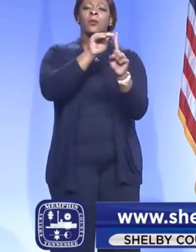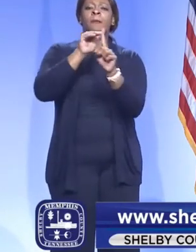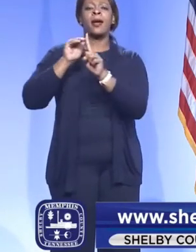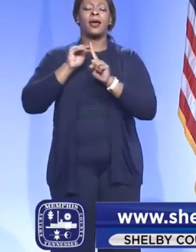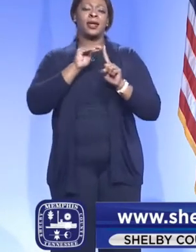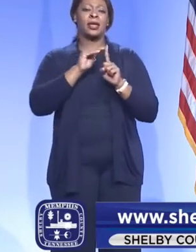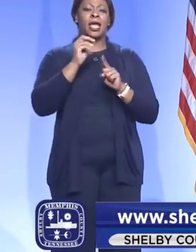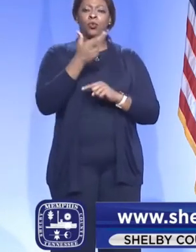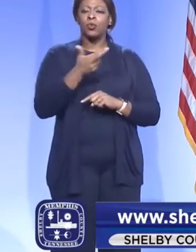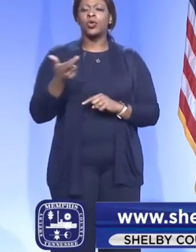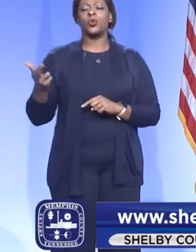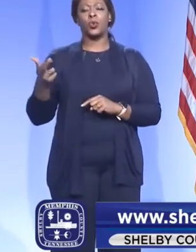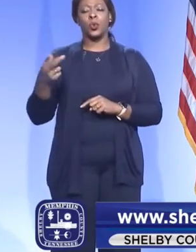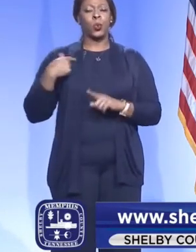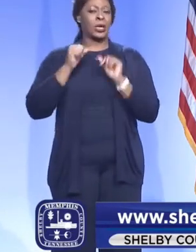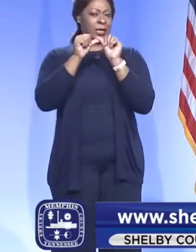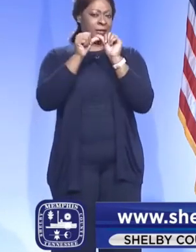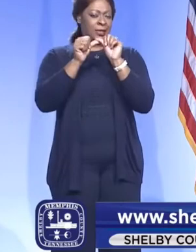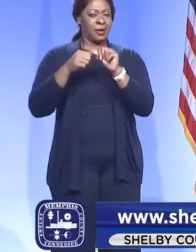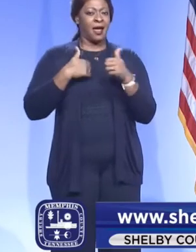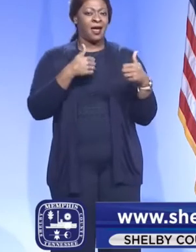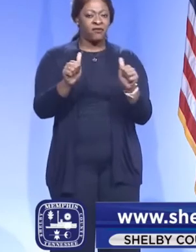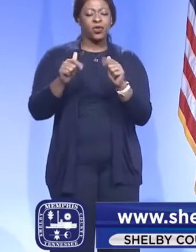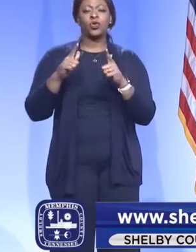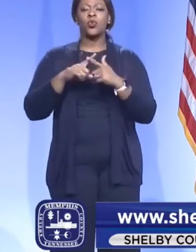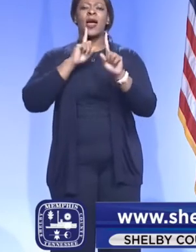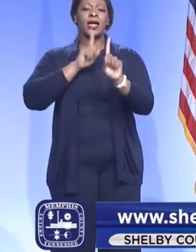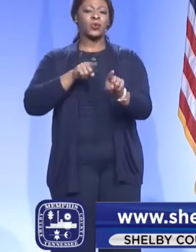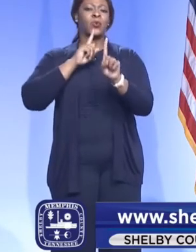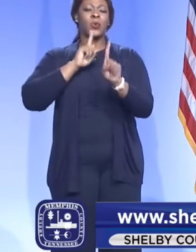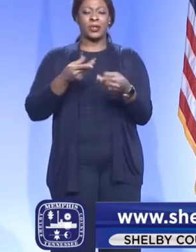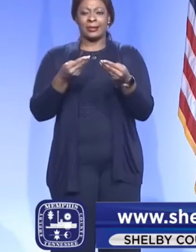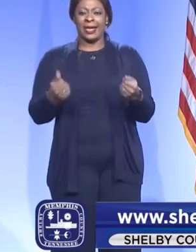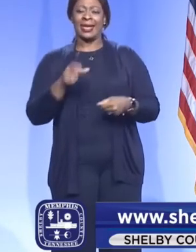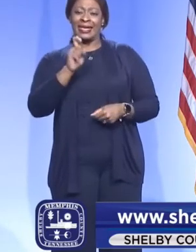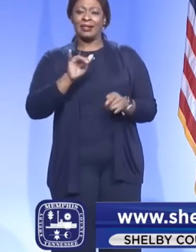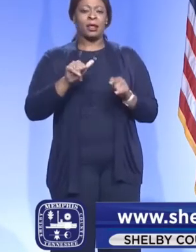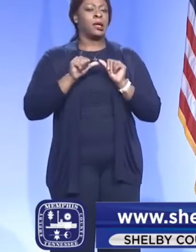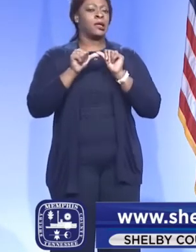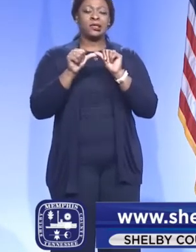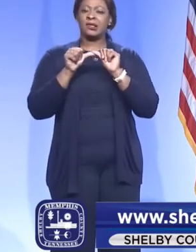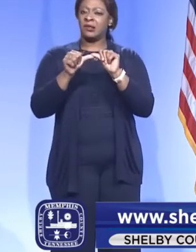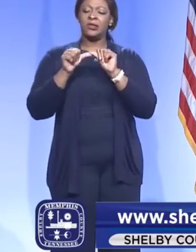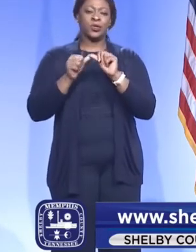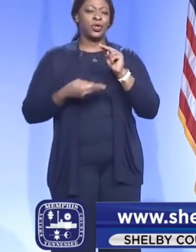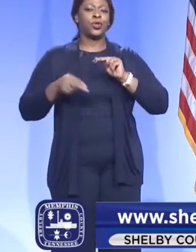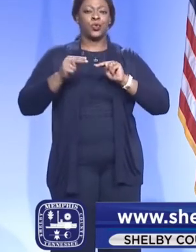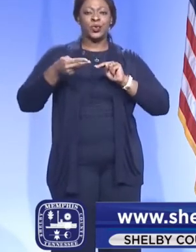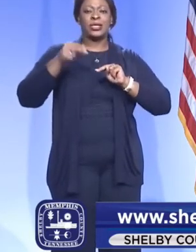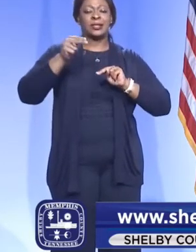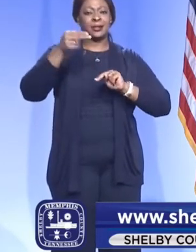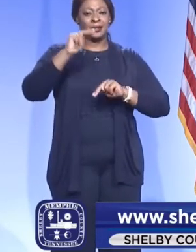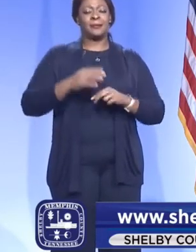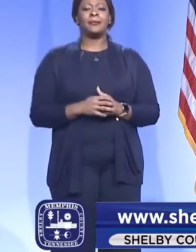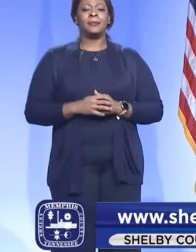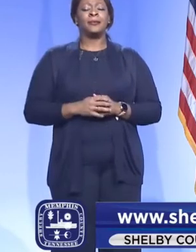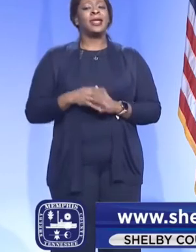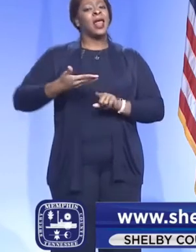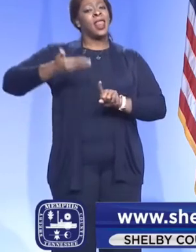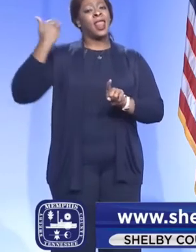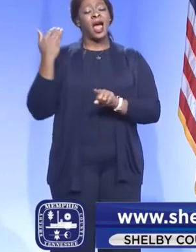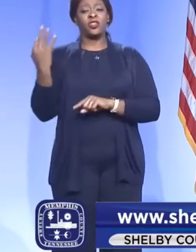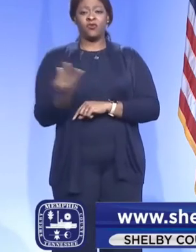been top of mind for all of us the tremendous economic, social, and emotional implications for